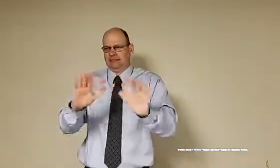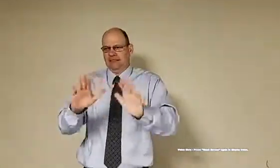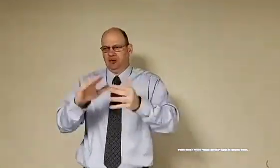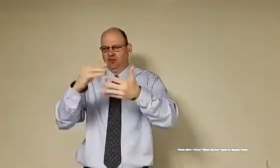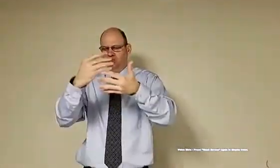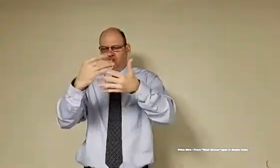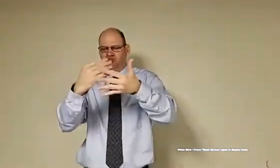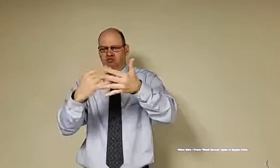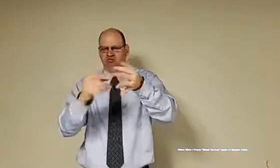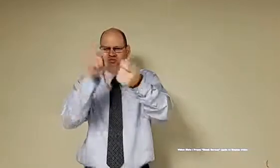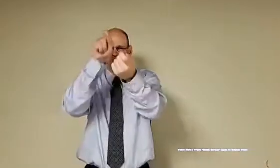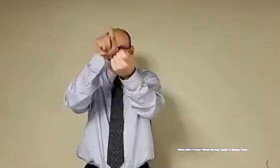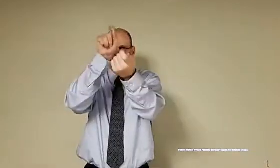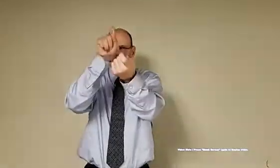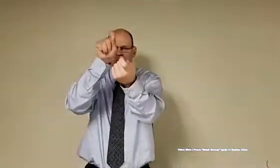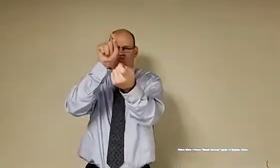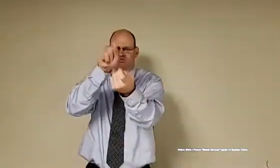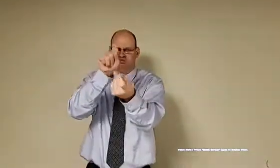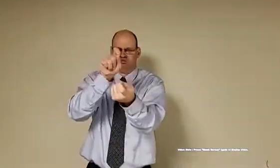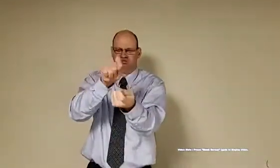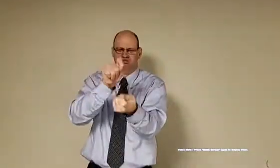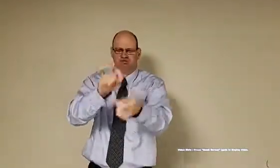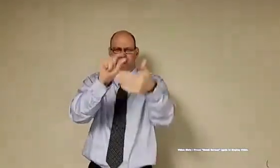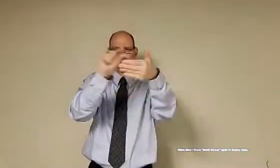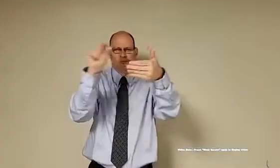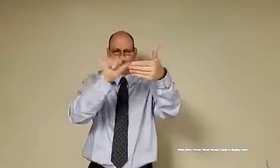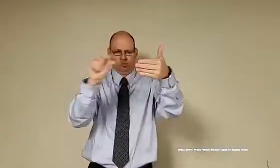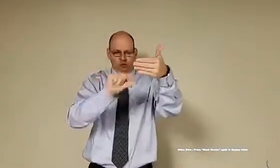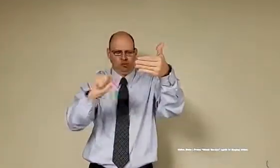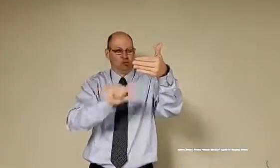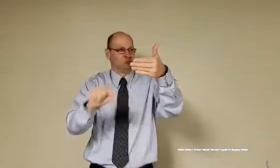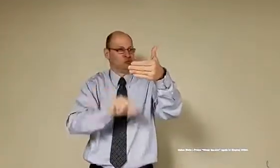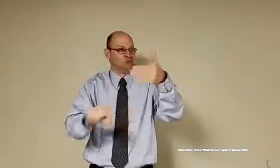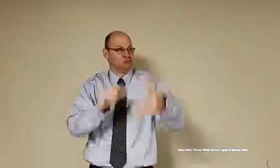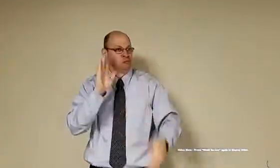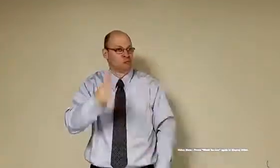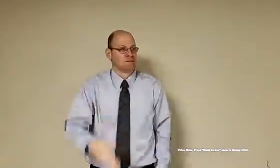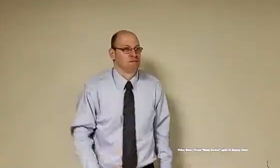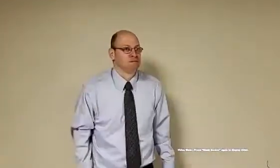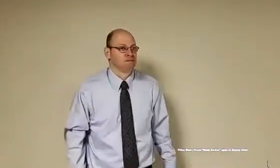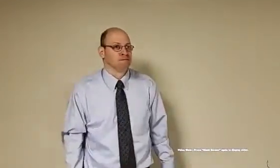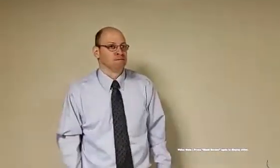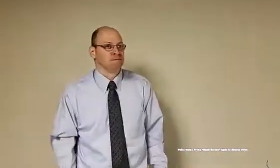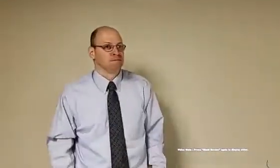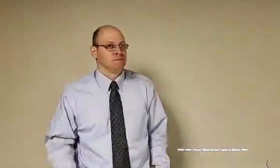I'm going to teach on this next Sunday and go through the scriptures and be more specific on each detail of it.